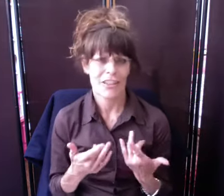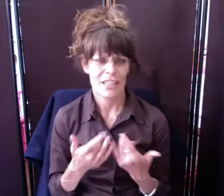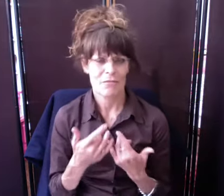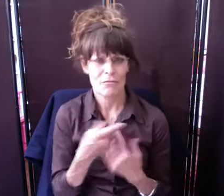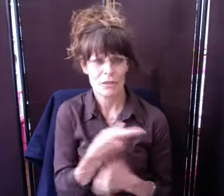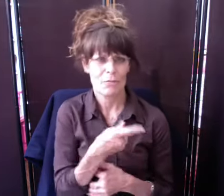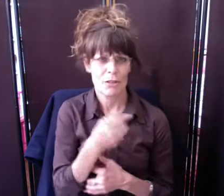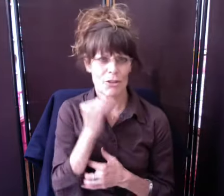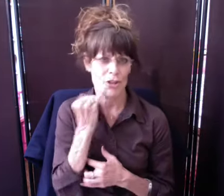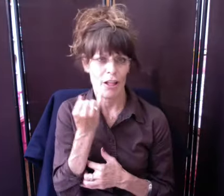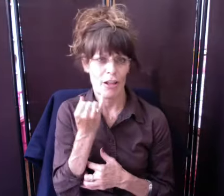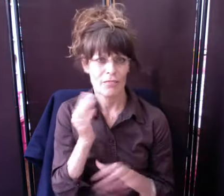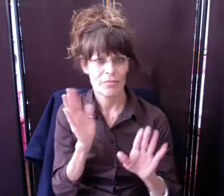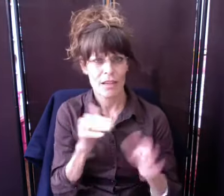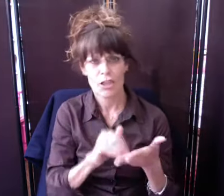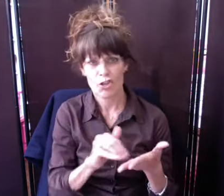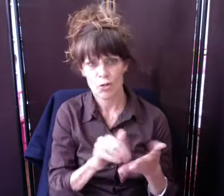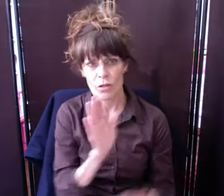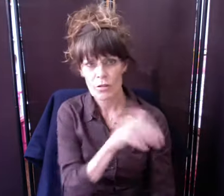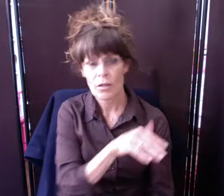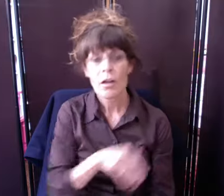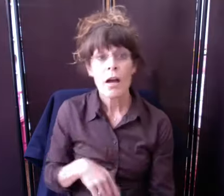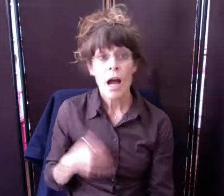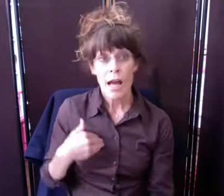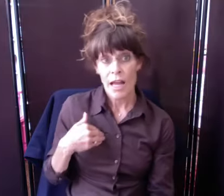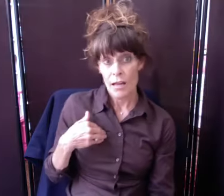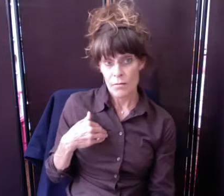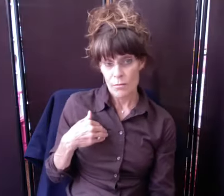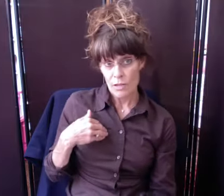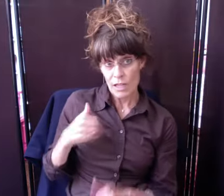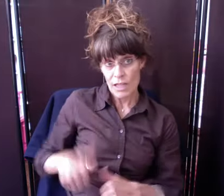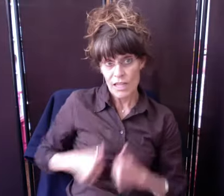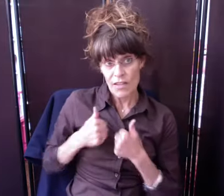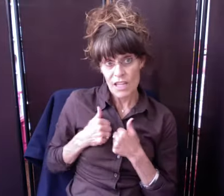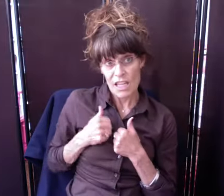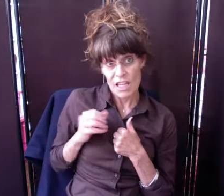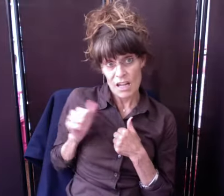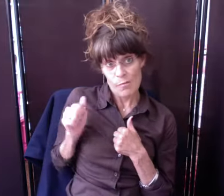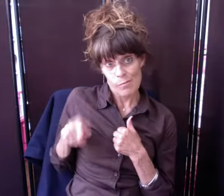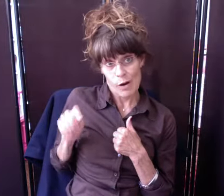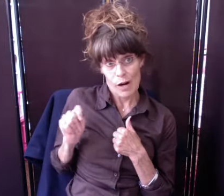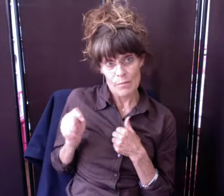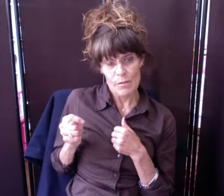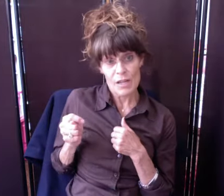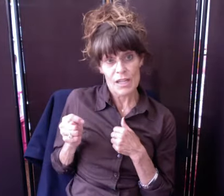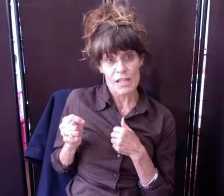I was living in an apartment that was paid for by some old creepy guy that lived in Boston. I had no electricity, and I didn't really care.